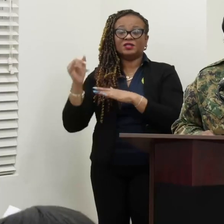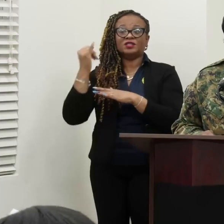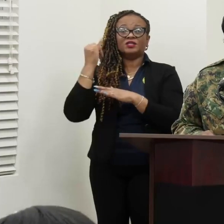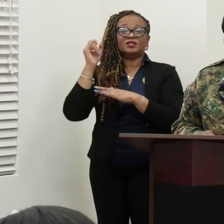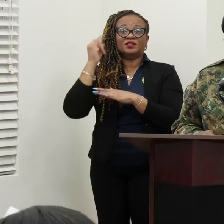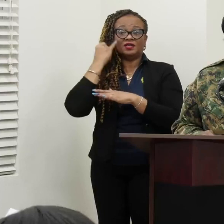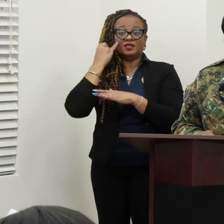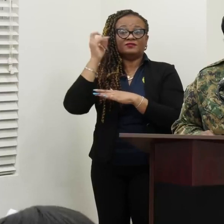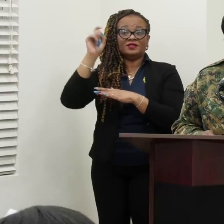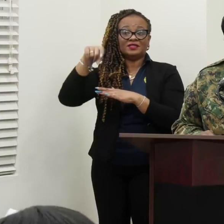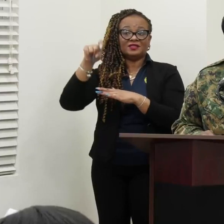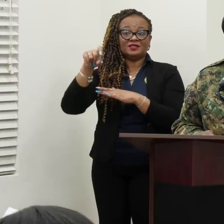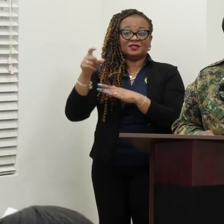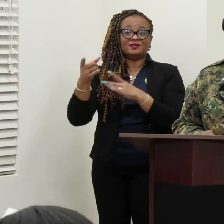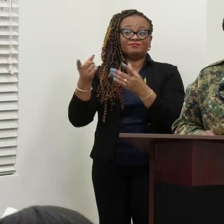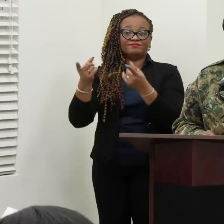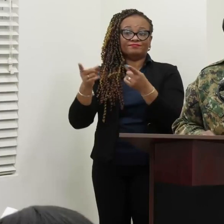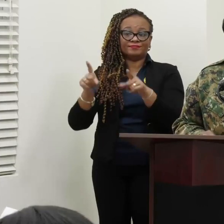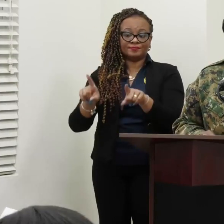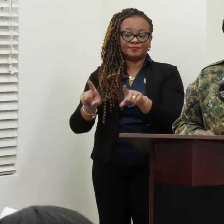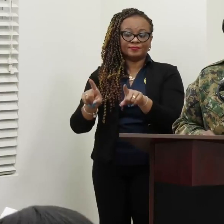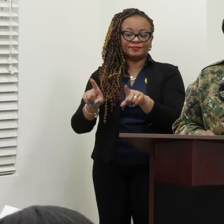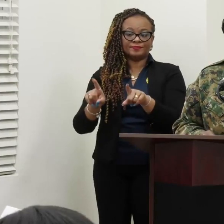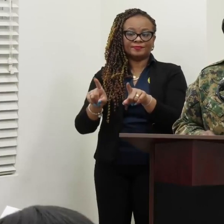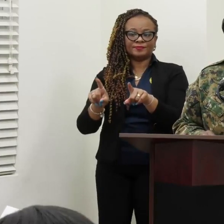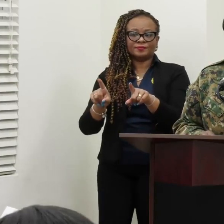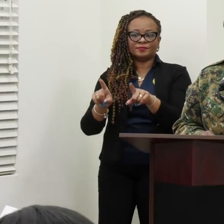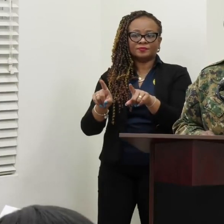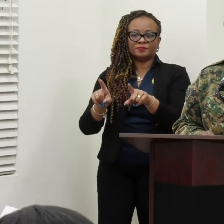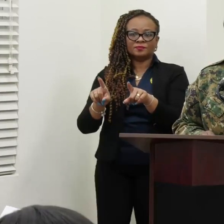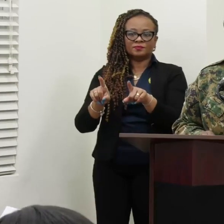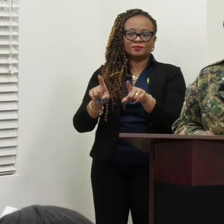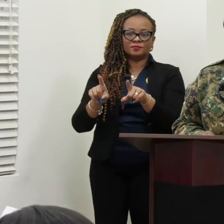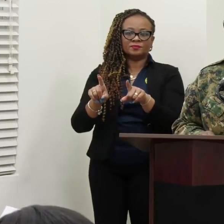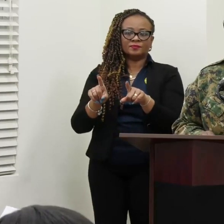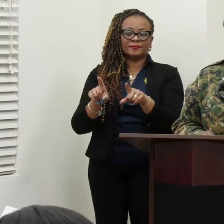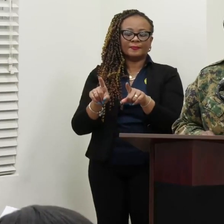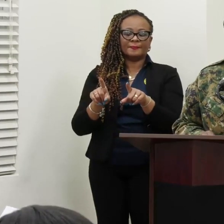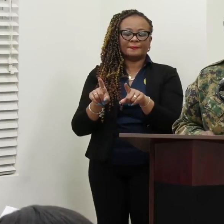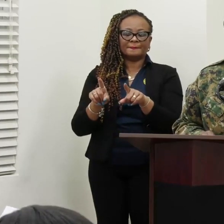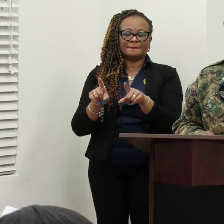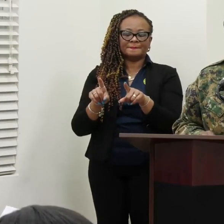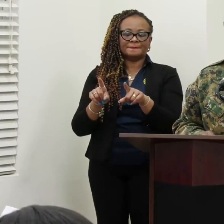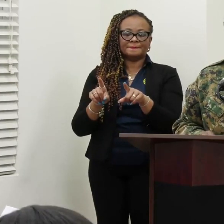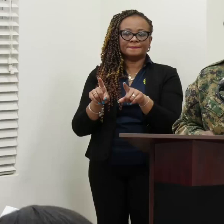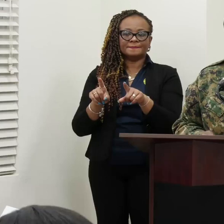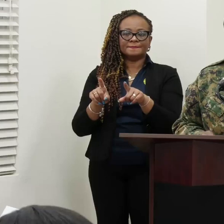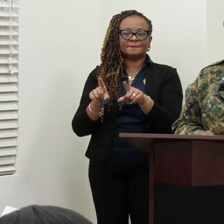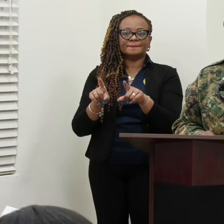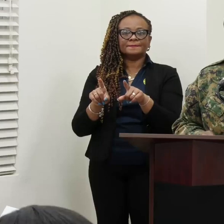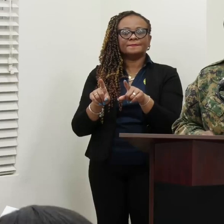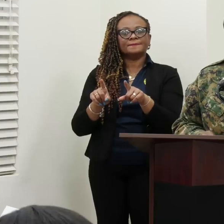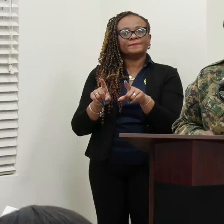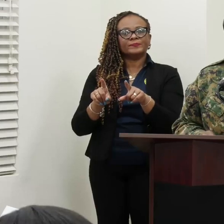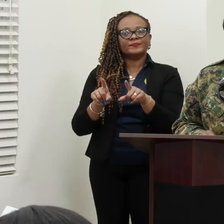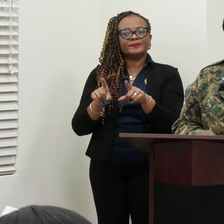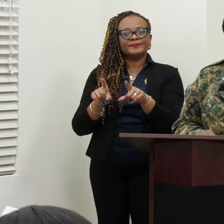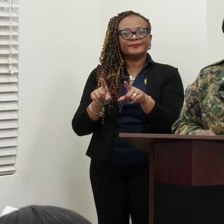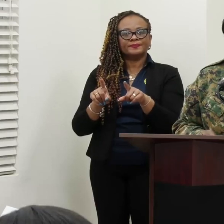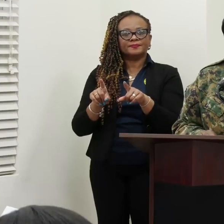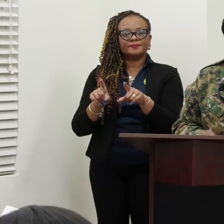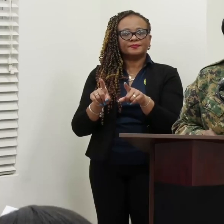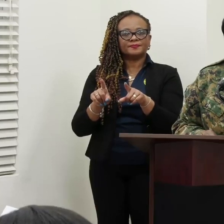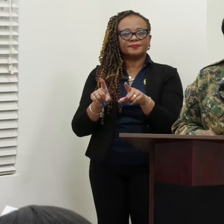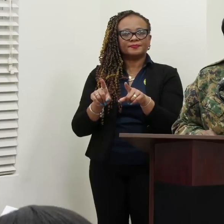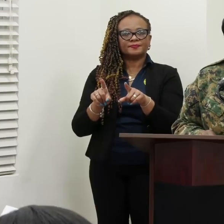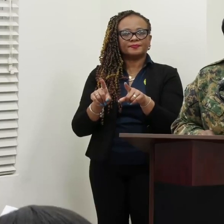the need arise. So gen moun ki injure sou besoin moun yo gen avion ki stand by